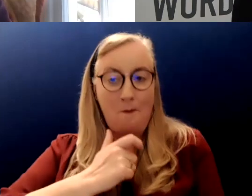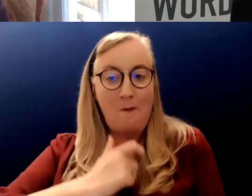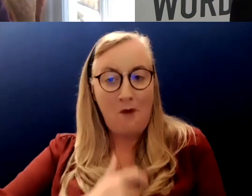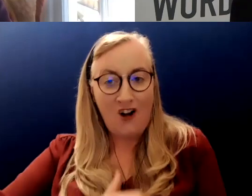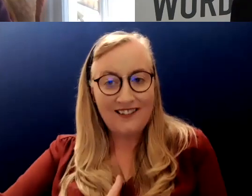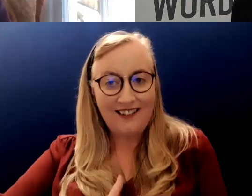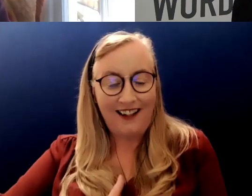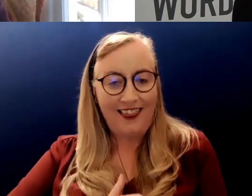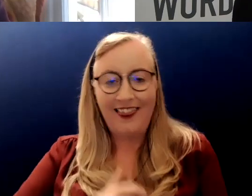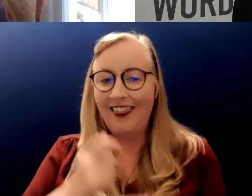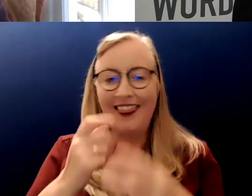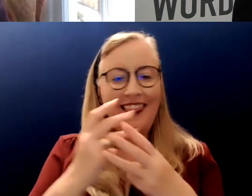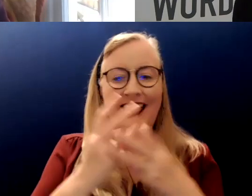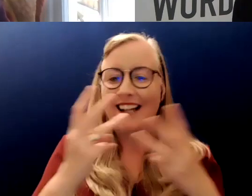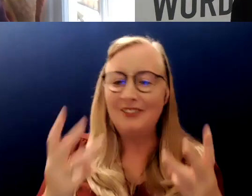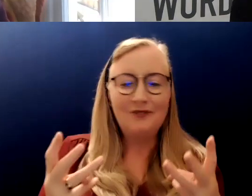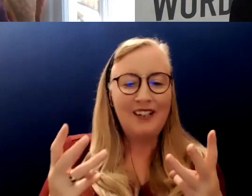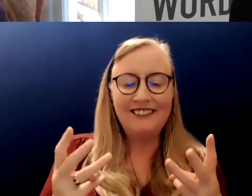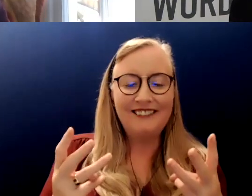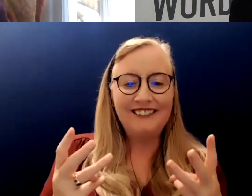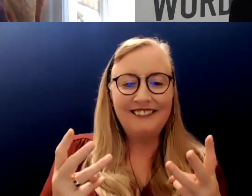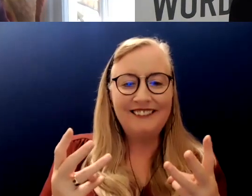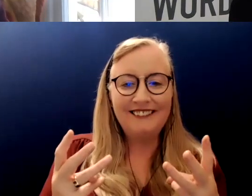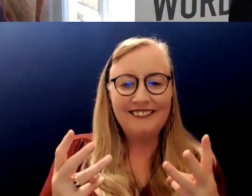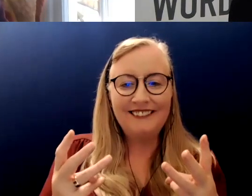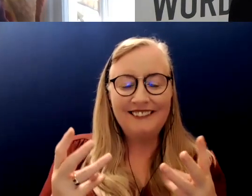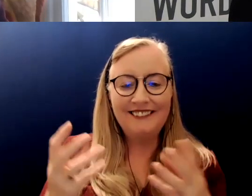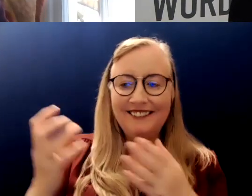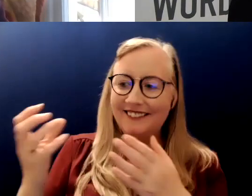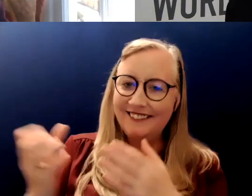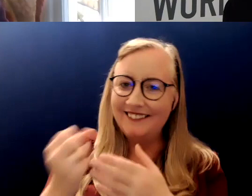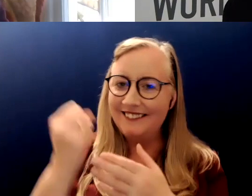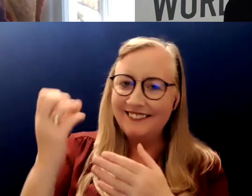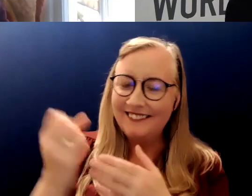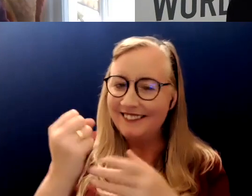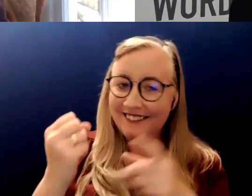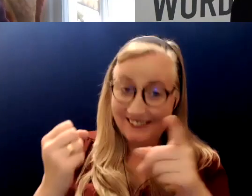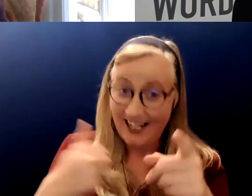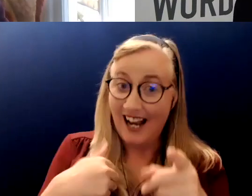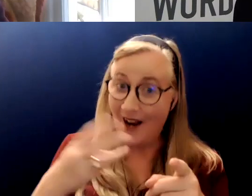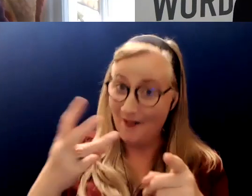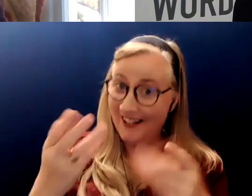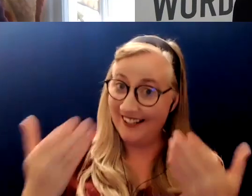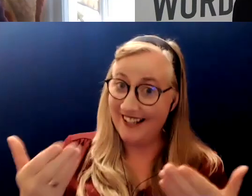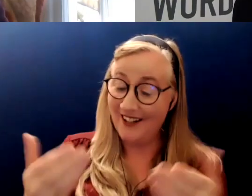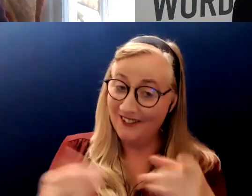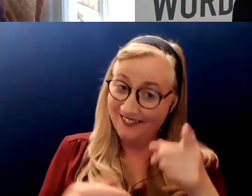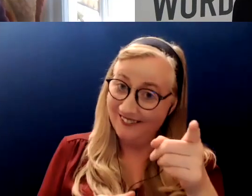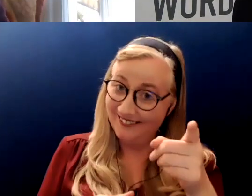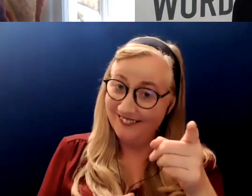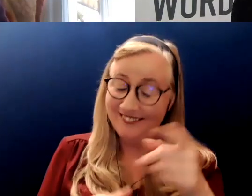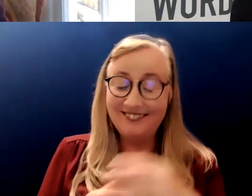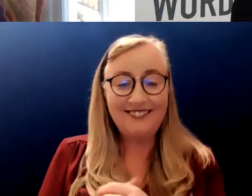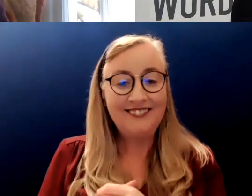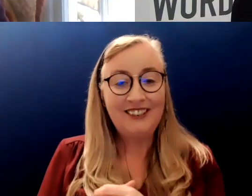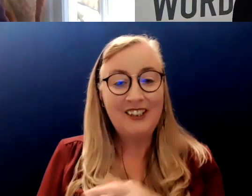jump straight in with your incredible achievements, because I will do now, because you are, I think,